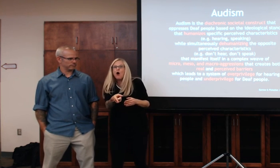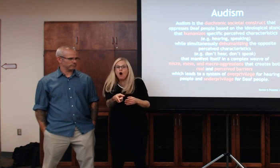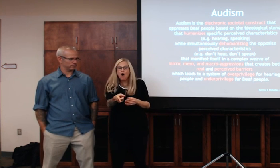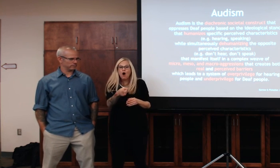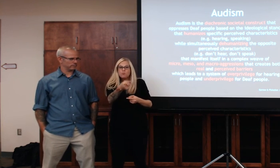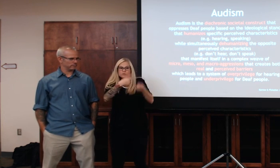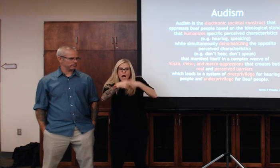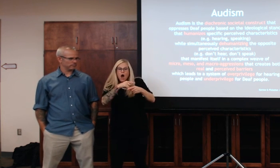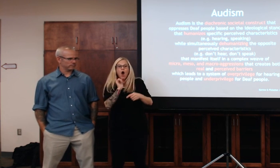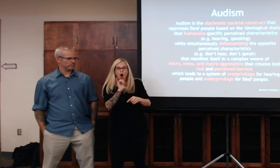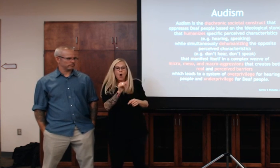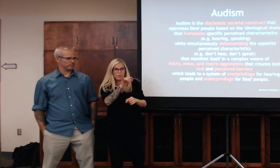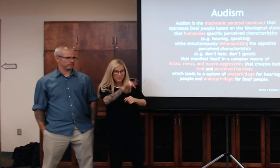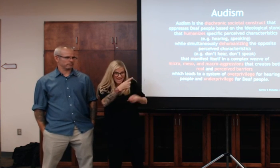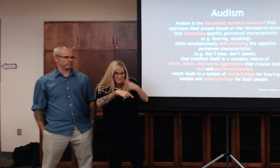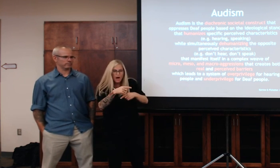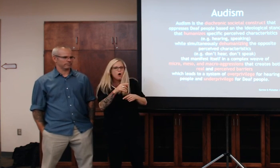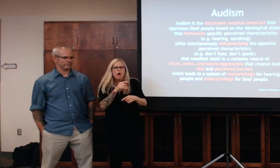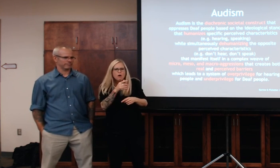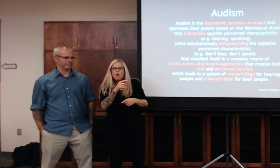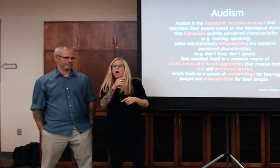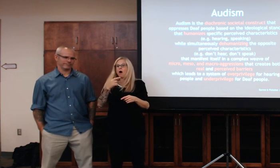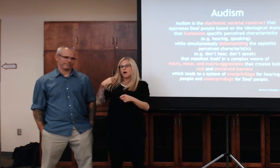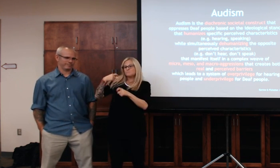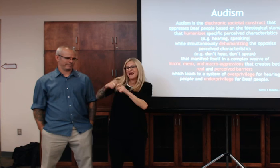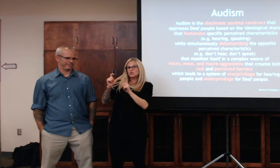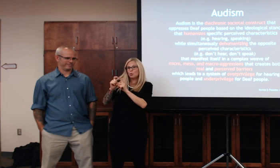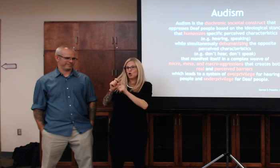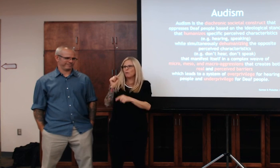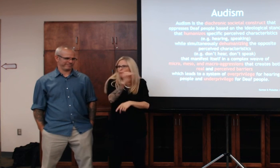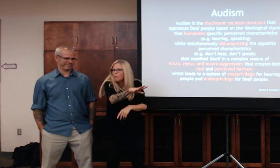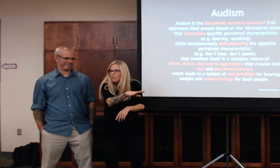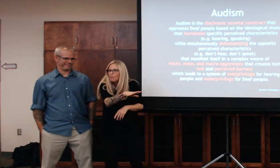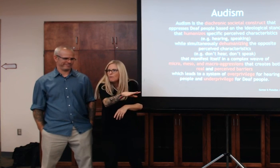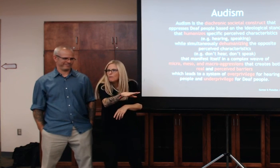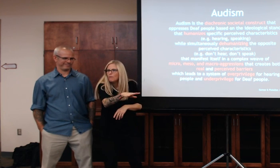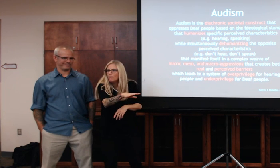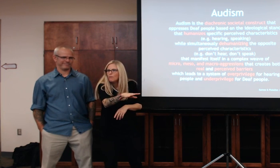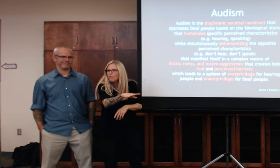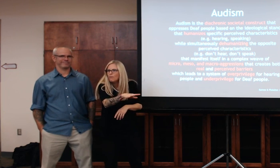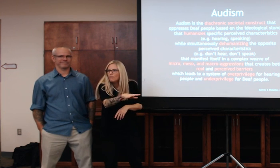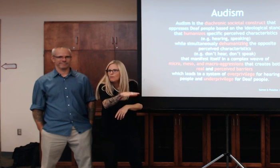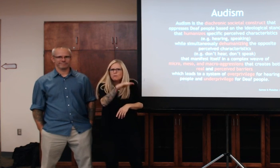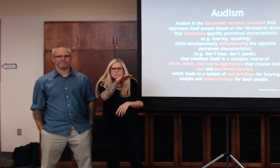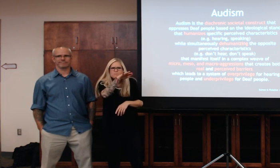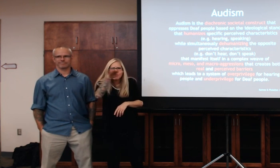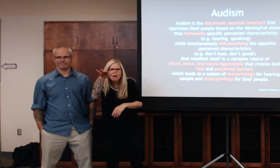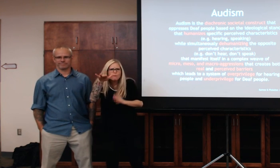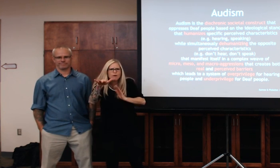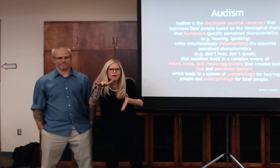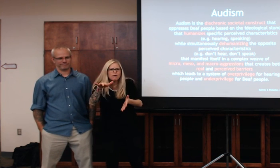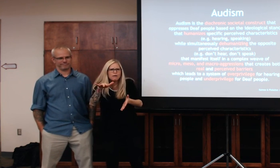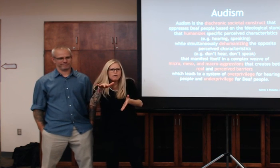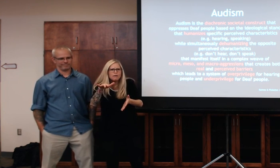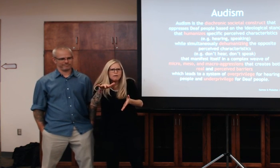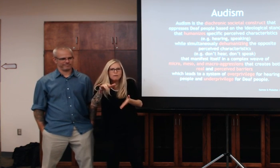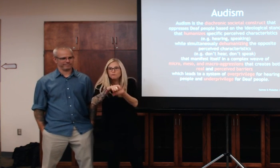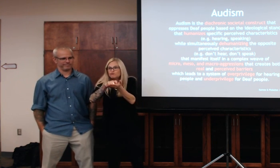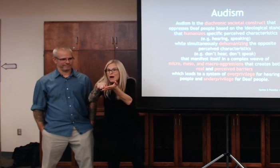What is this? Oh, this is what you signed for it? Okay, great. In the Spanish word is this. Spell it out, that's fine. Write it